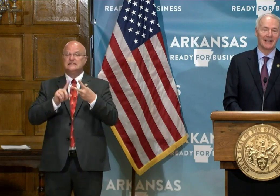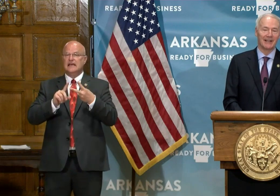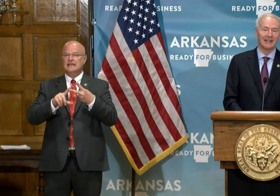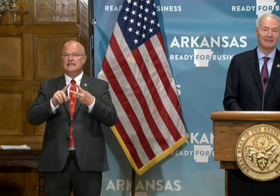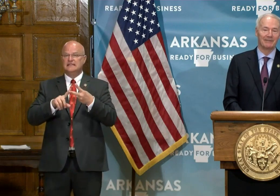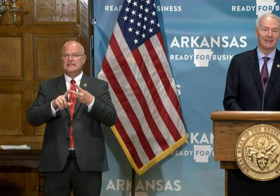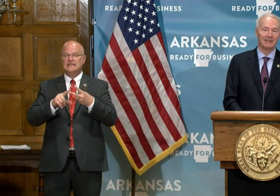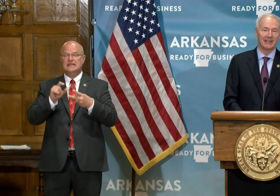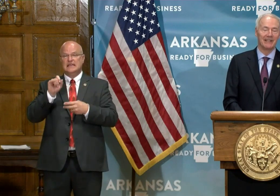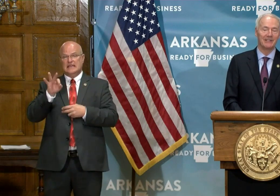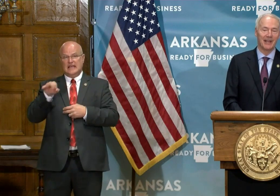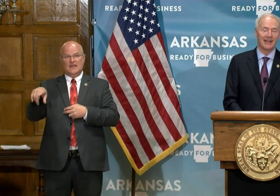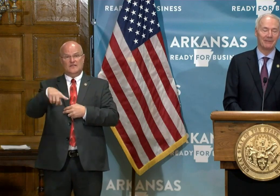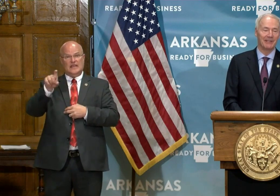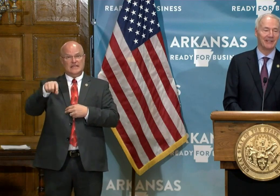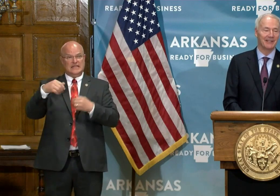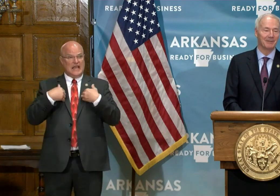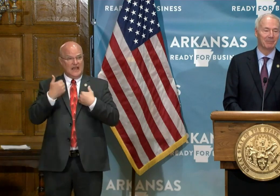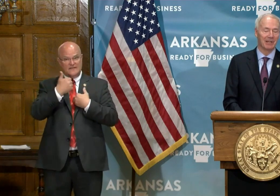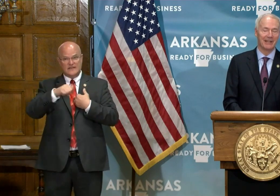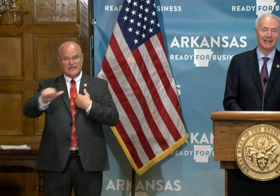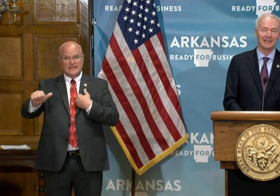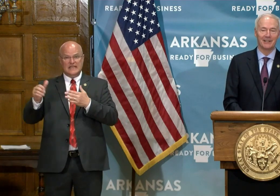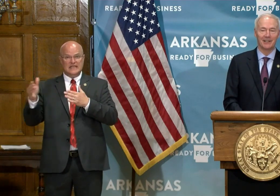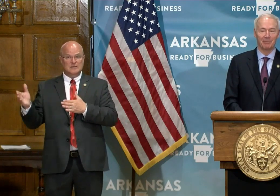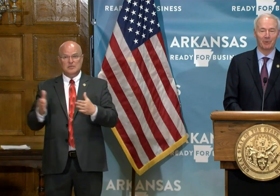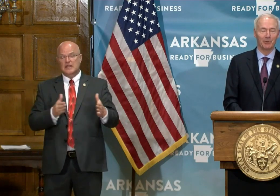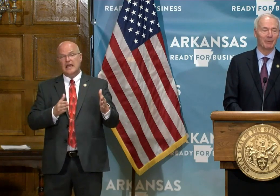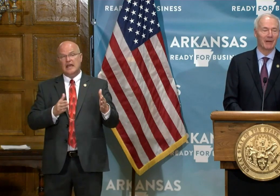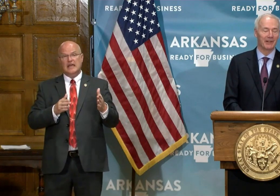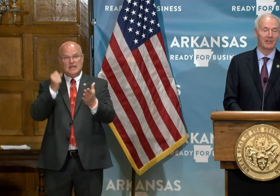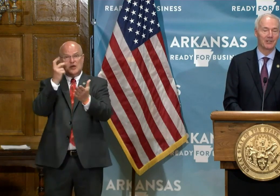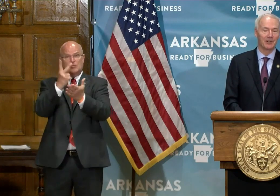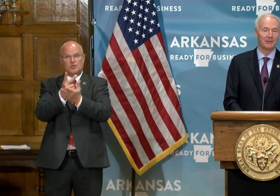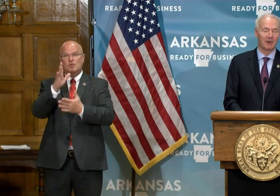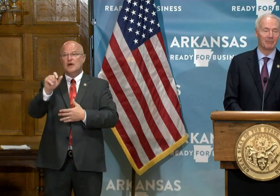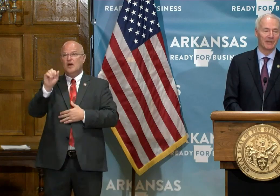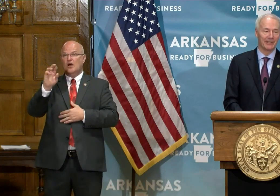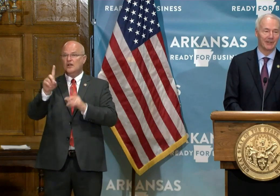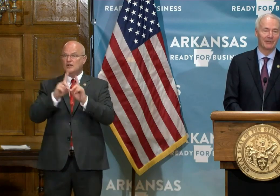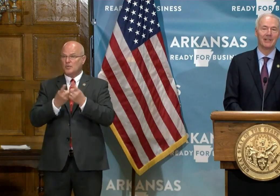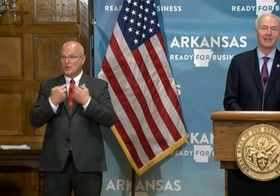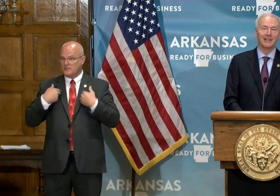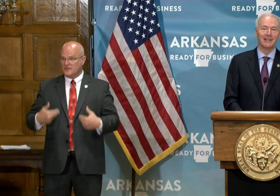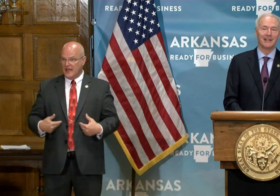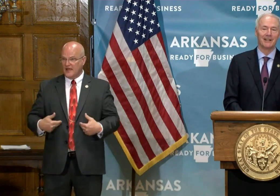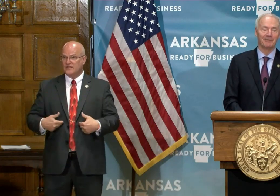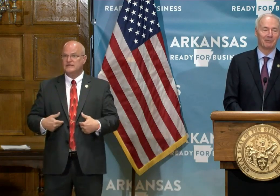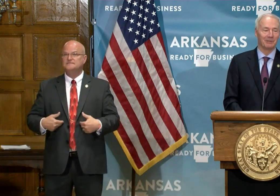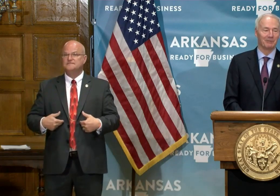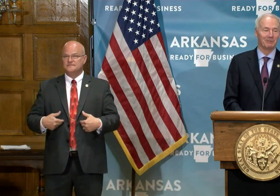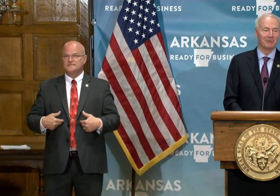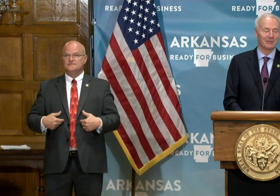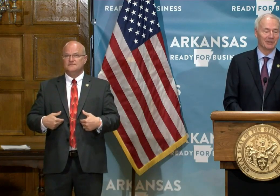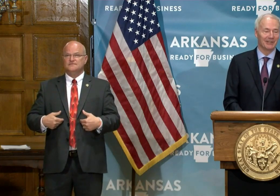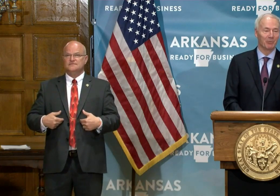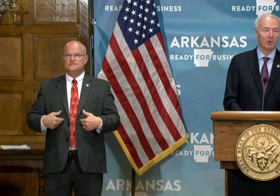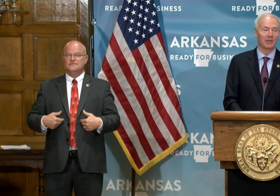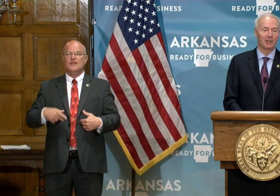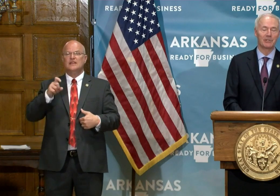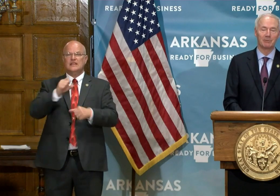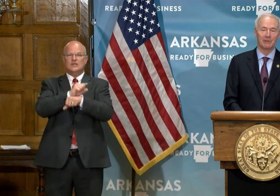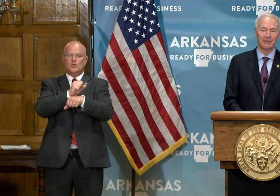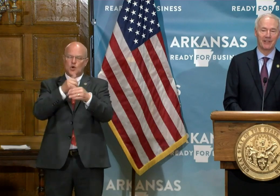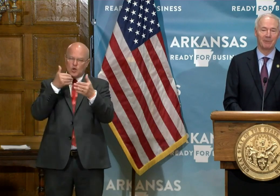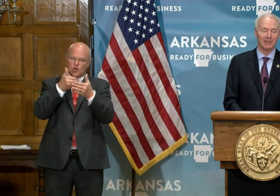secondly, if they need to have any plan approved by the Arkansas Department of Health, you need